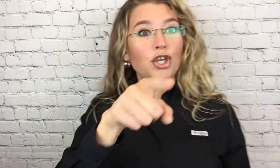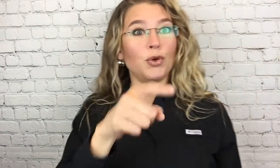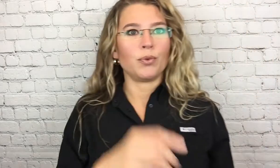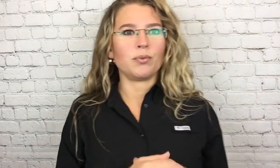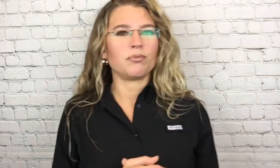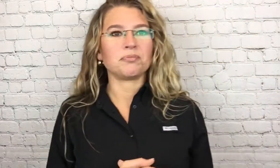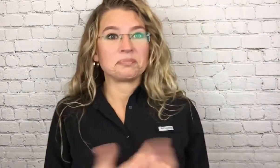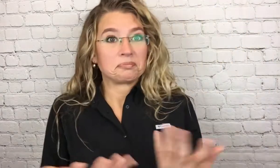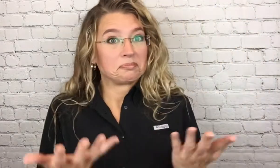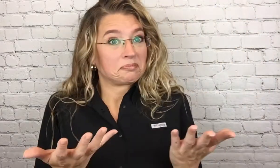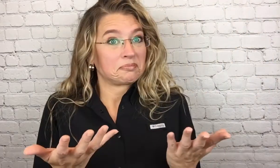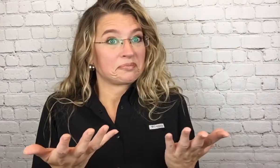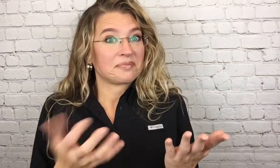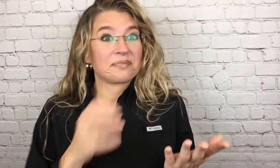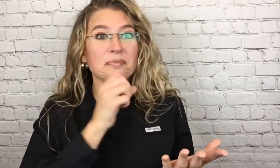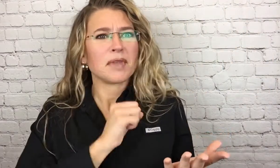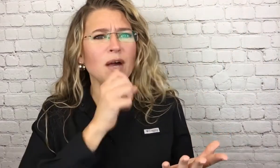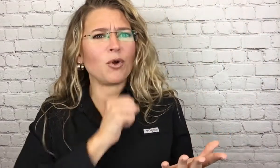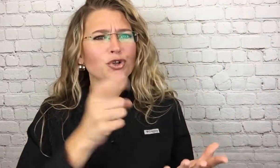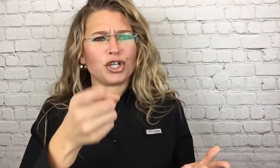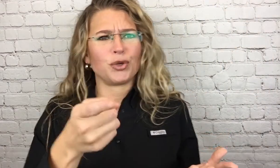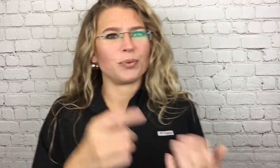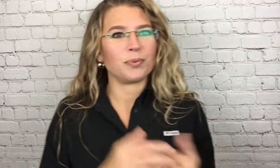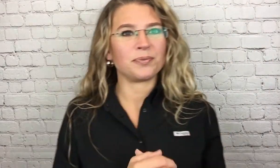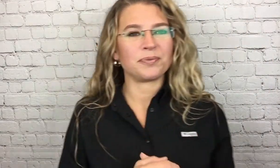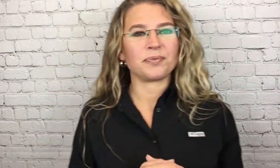you. How old are you?